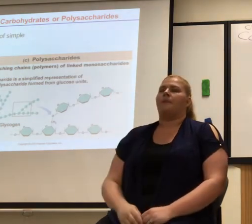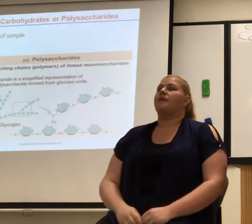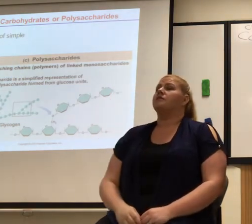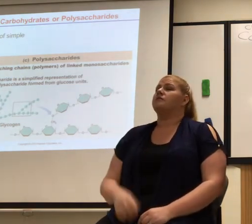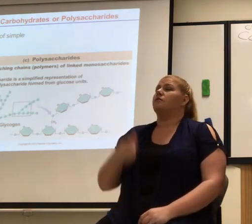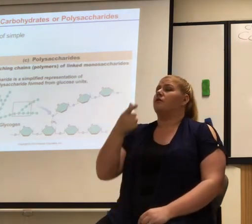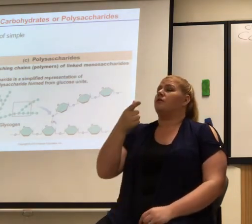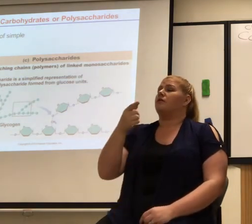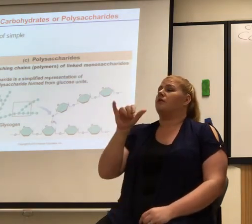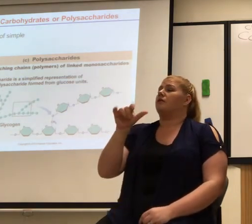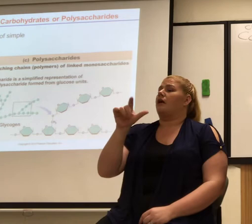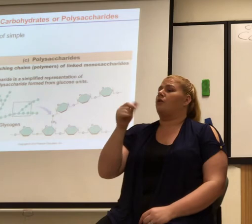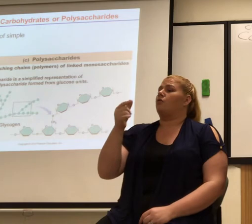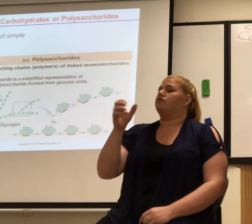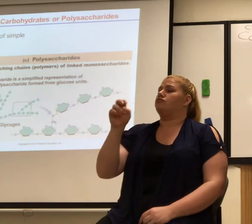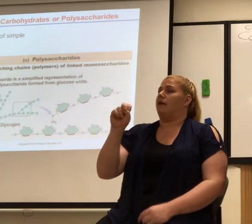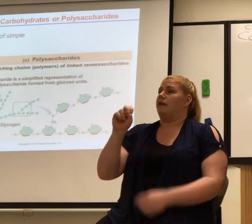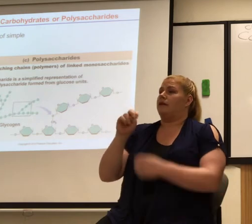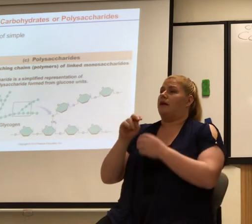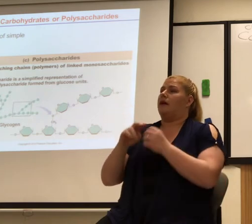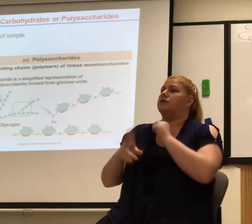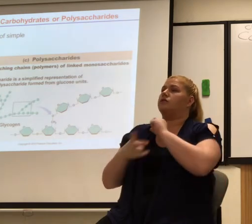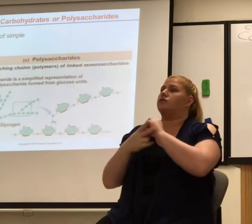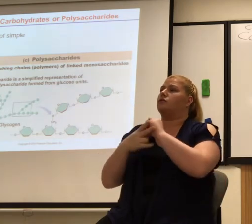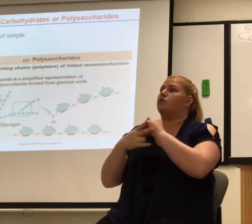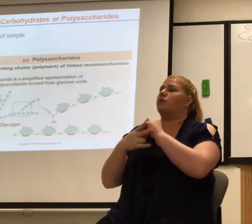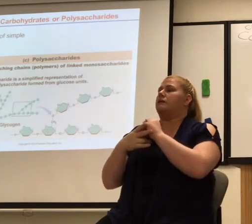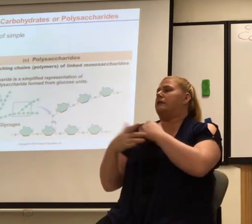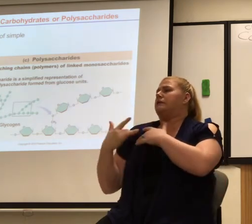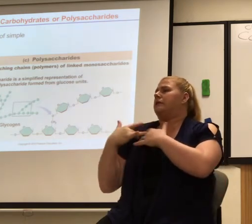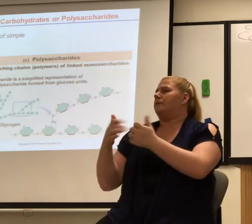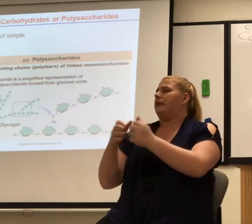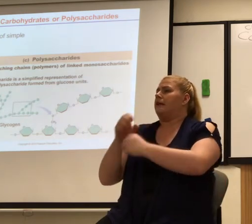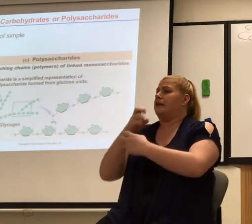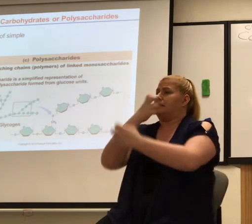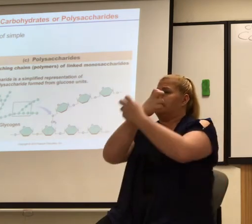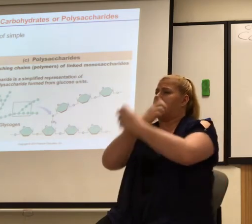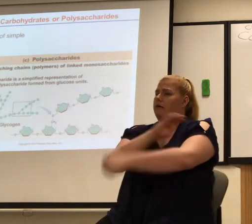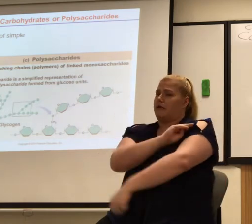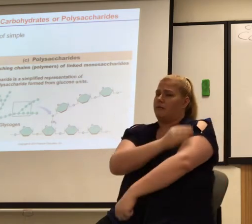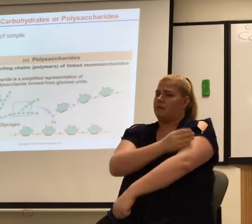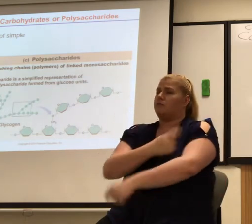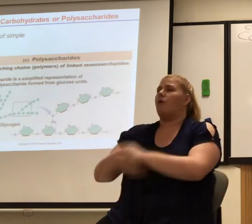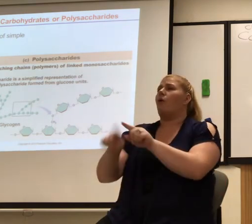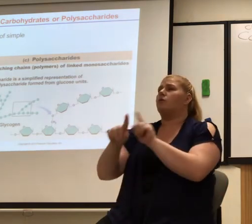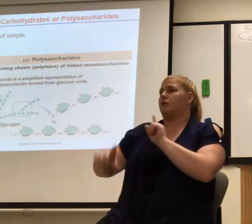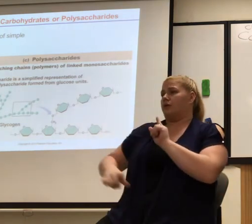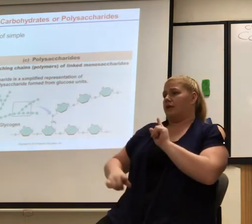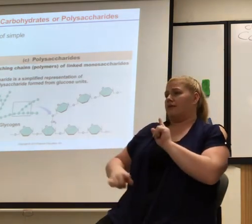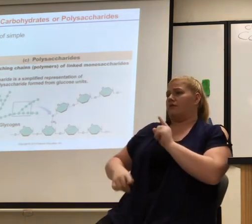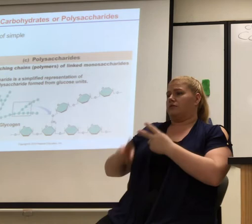Glycogen is stored primarily in the skeletal muscle, but also the liver. That's where you have your glycogen stores.